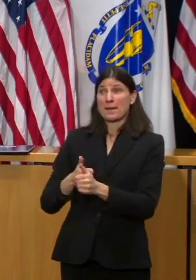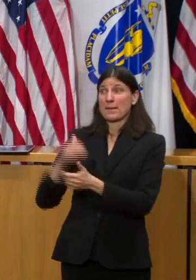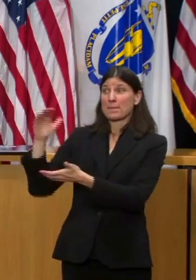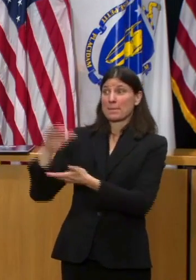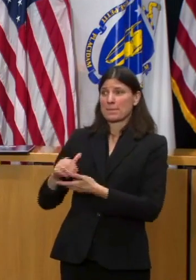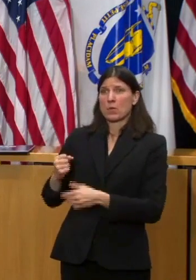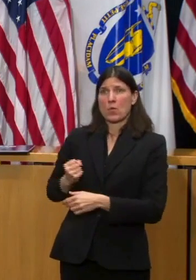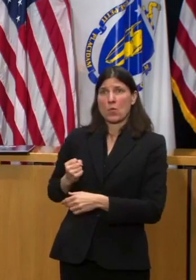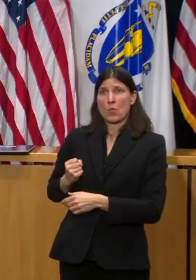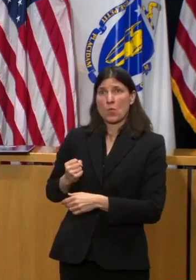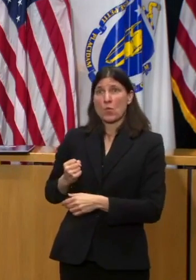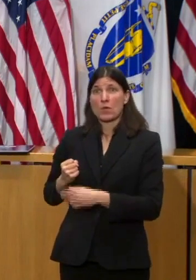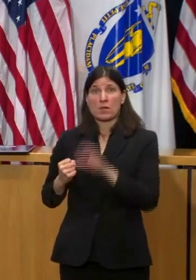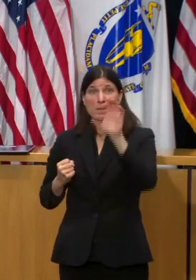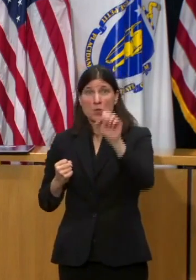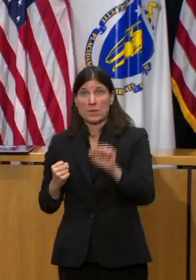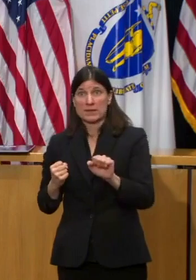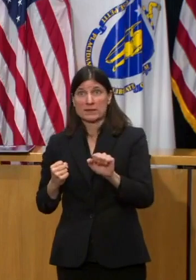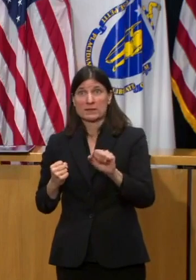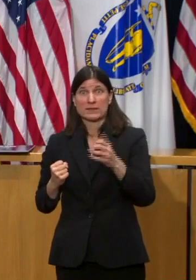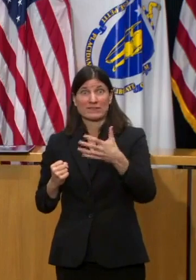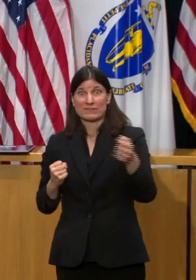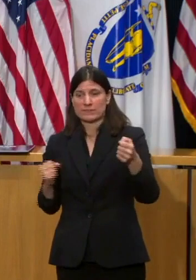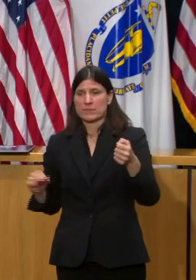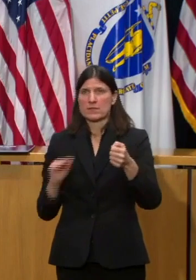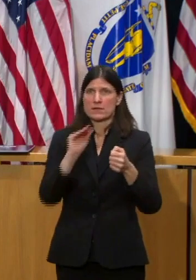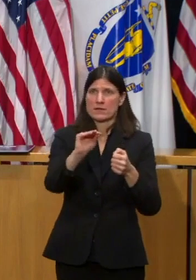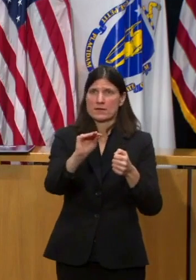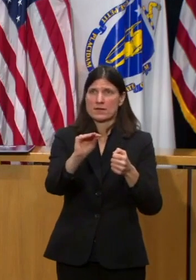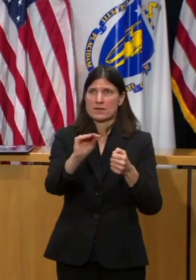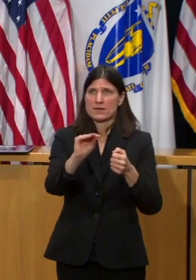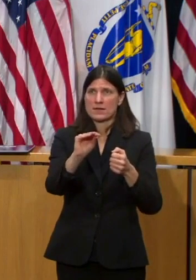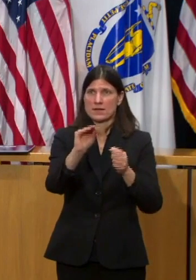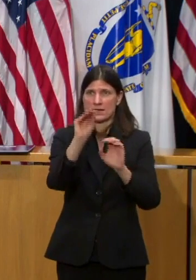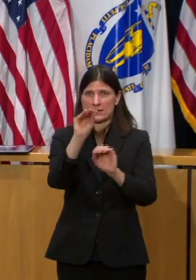to schedule appointments, where you need to move it from one place to another.